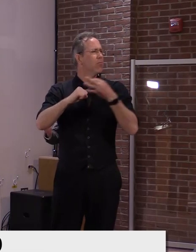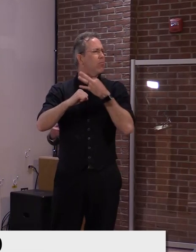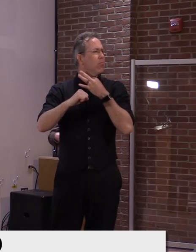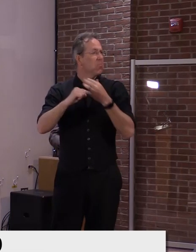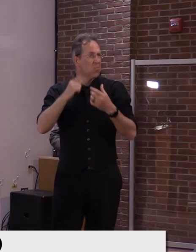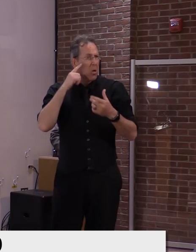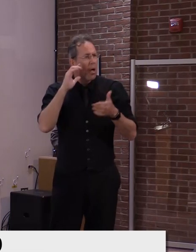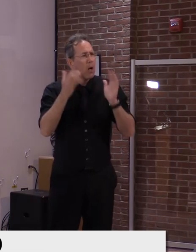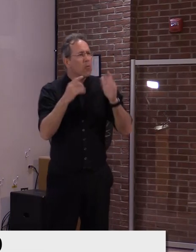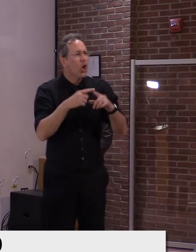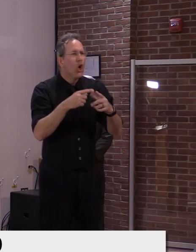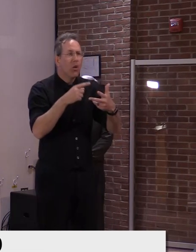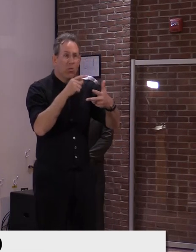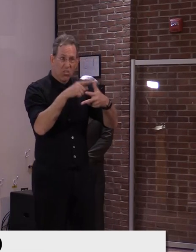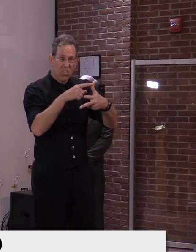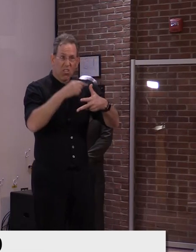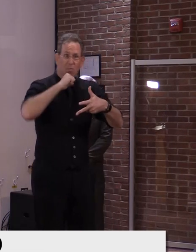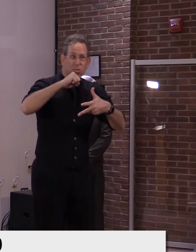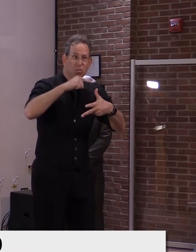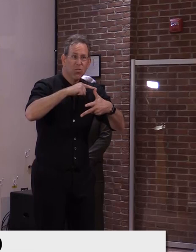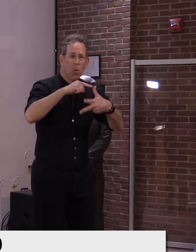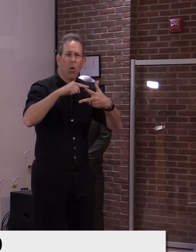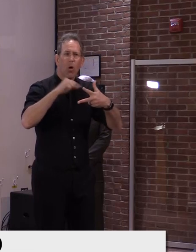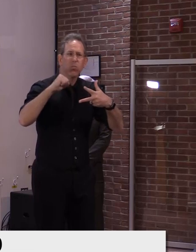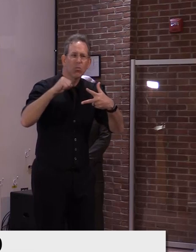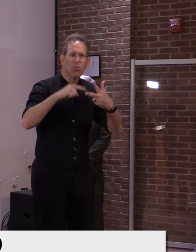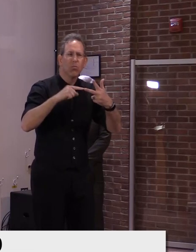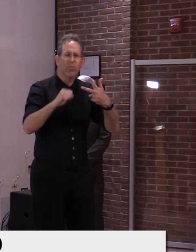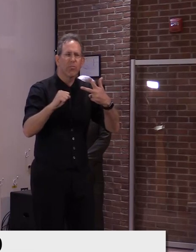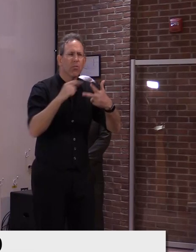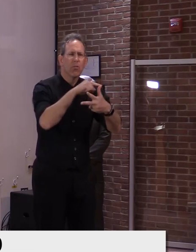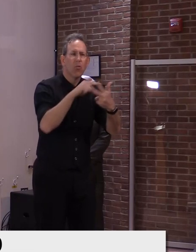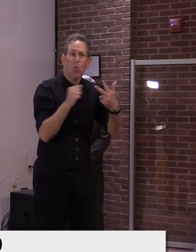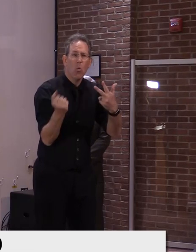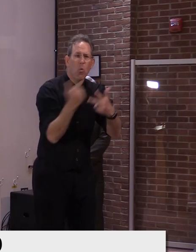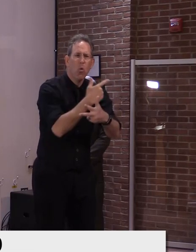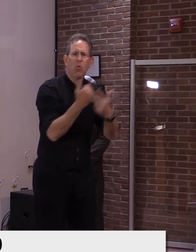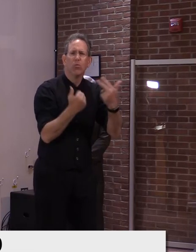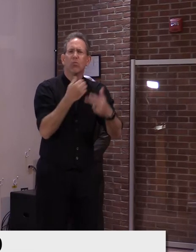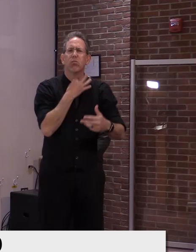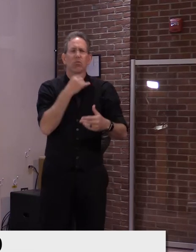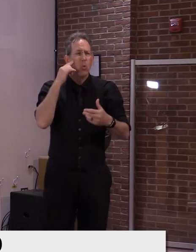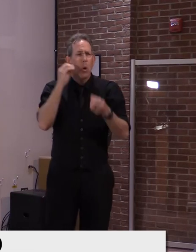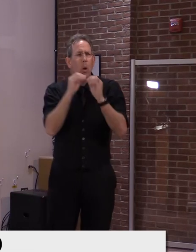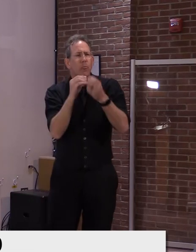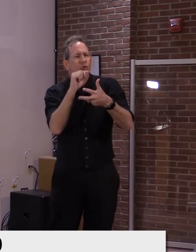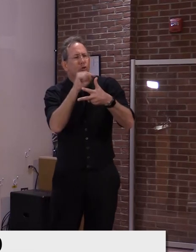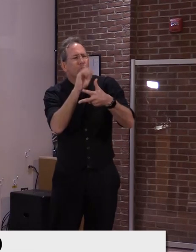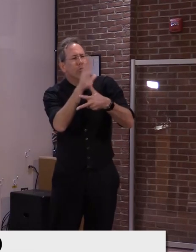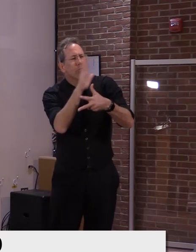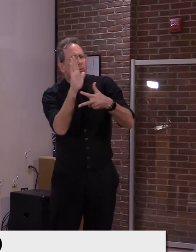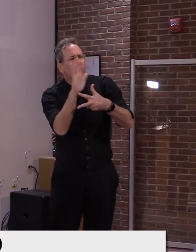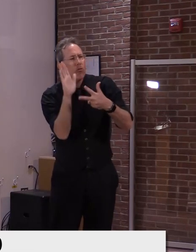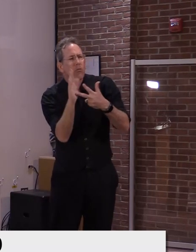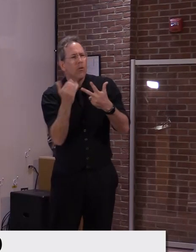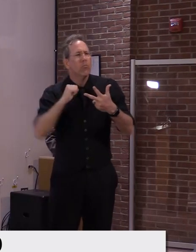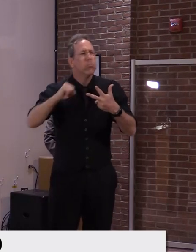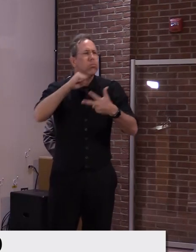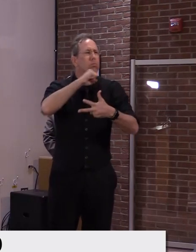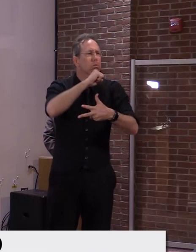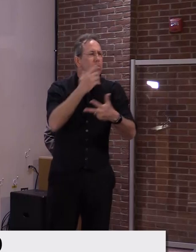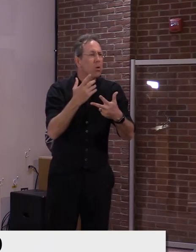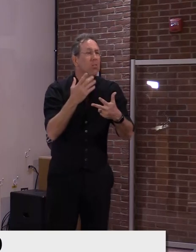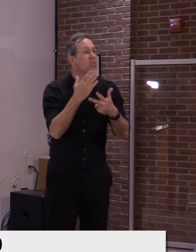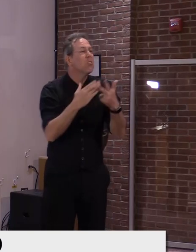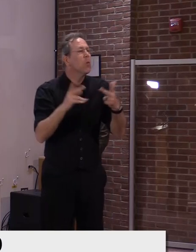refused to show up for their appointments or when they got there, turned them down when they found out they were getting J&J? Yeah,